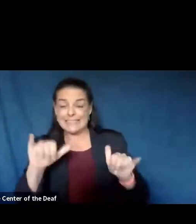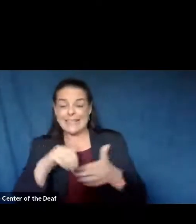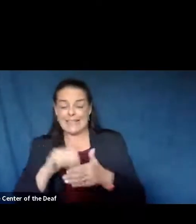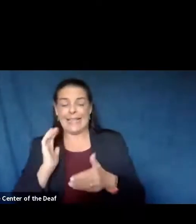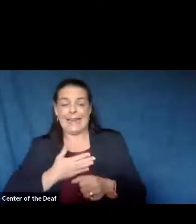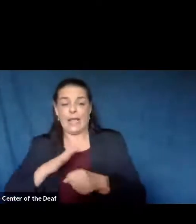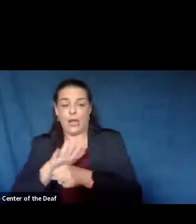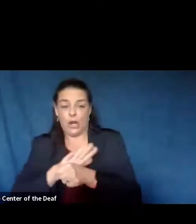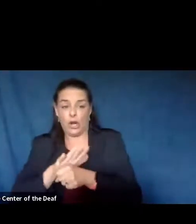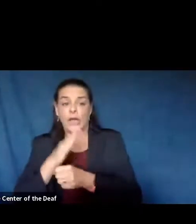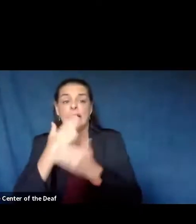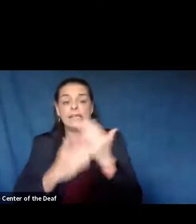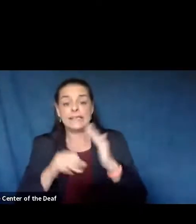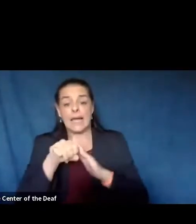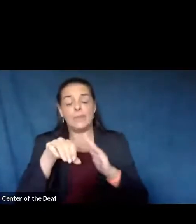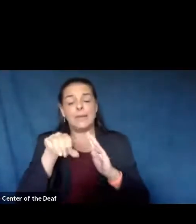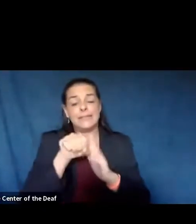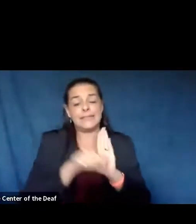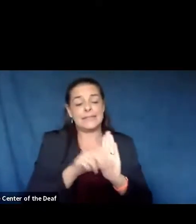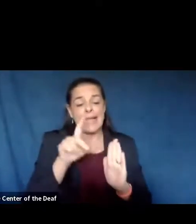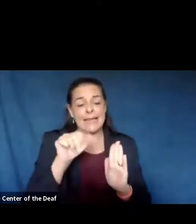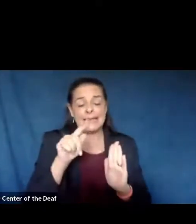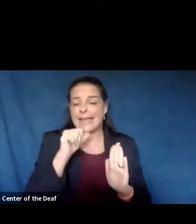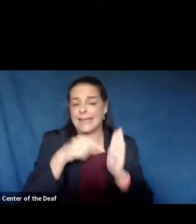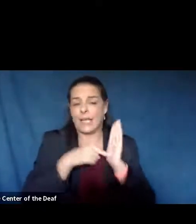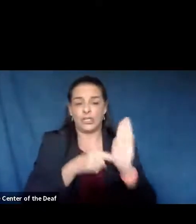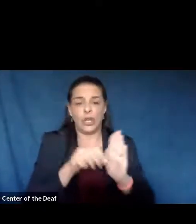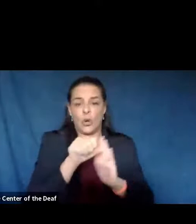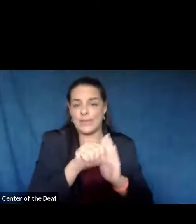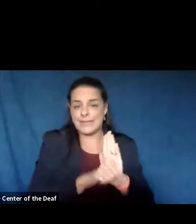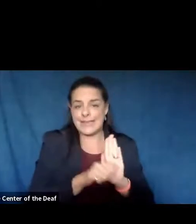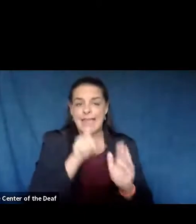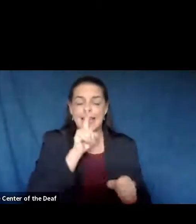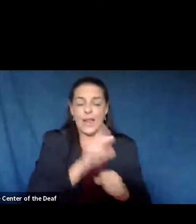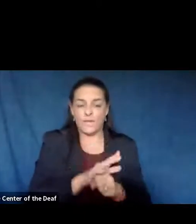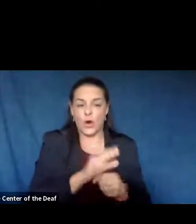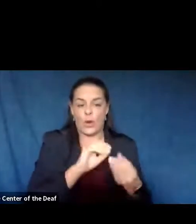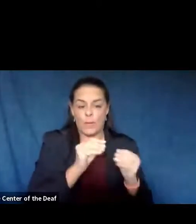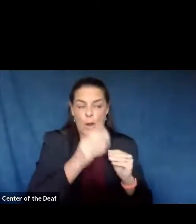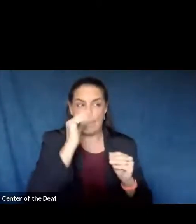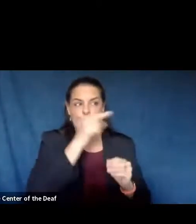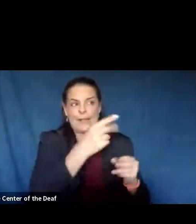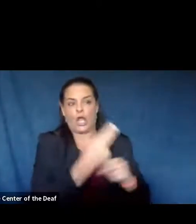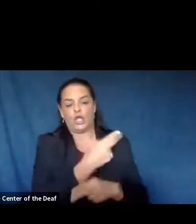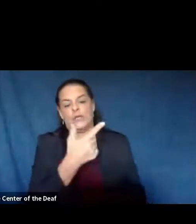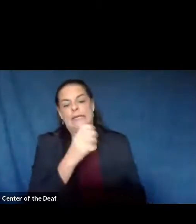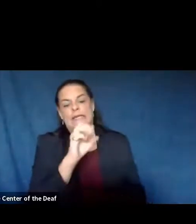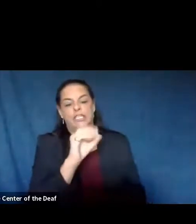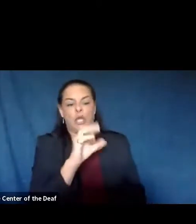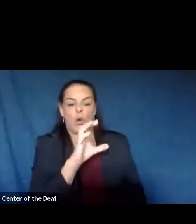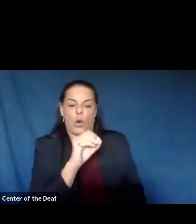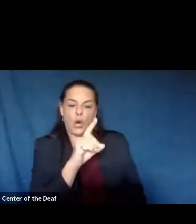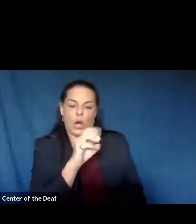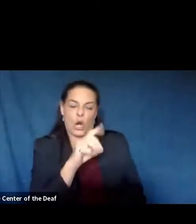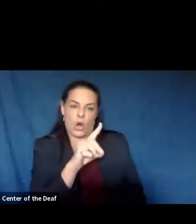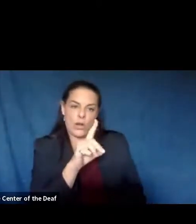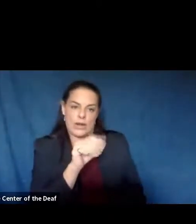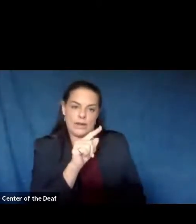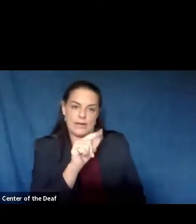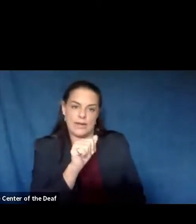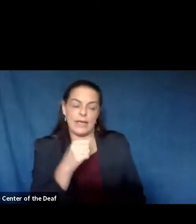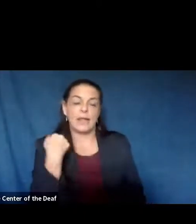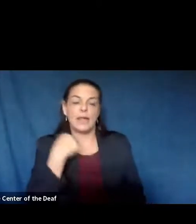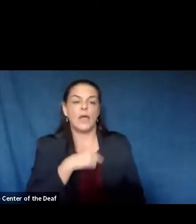Some of them in the state data is not showing in the state's confirmed case count numbers because they're using the geocoded data. And we are working through that with the